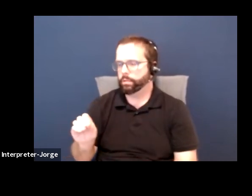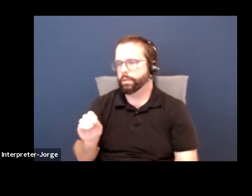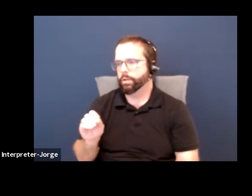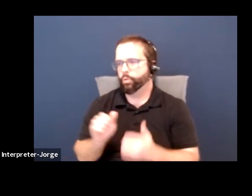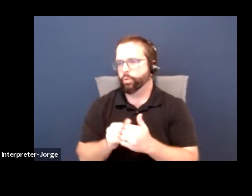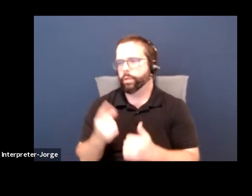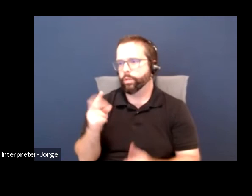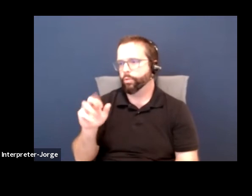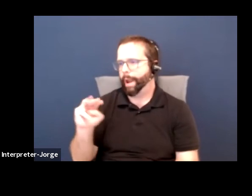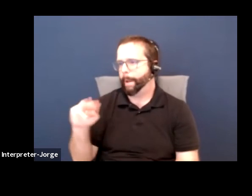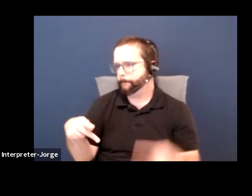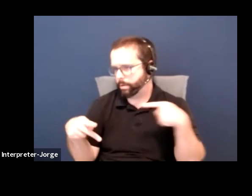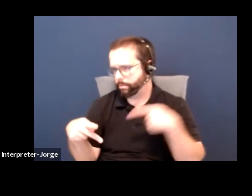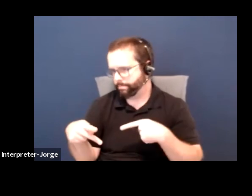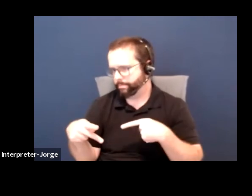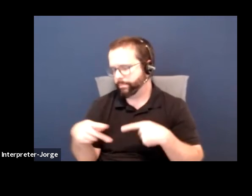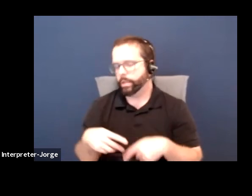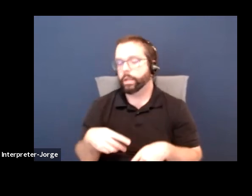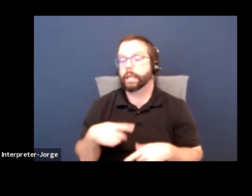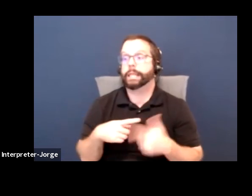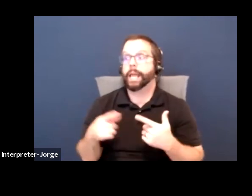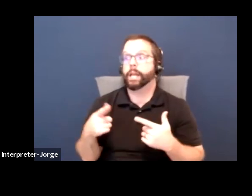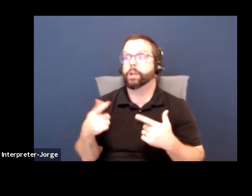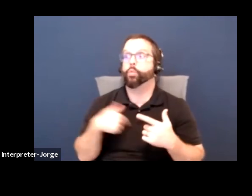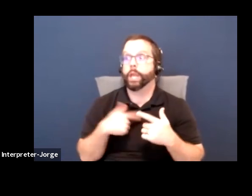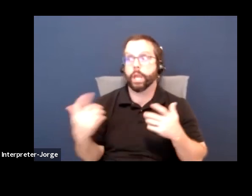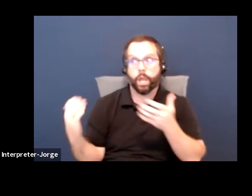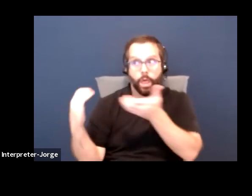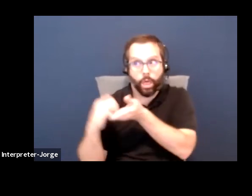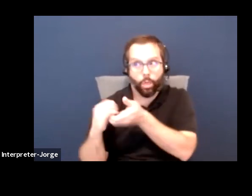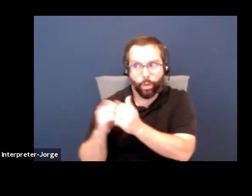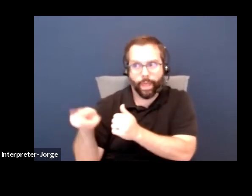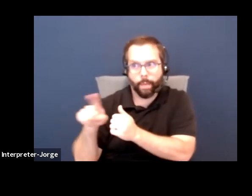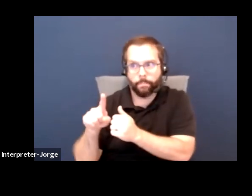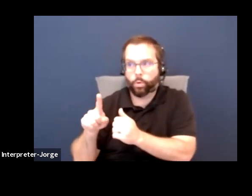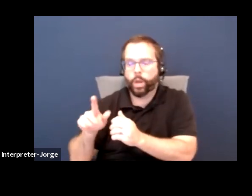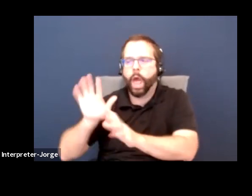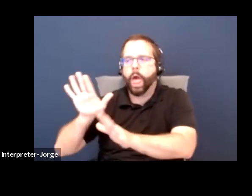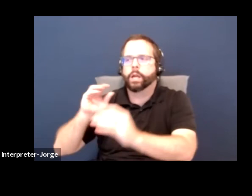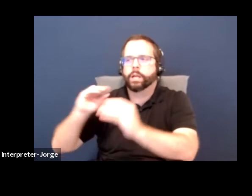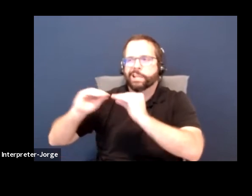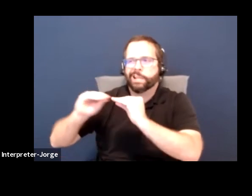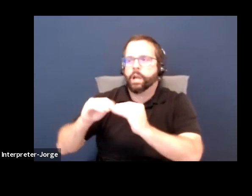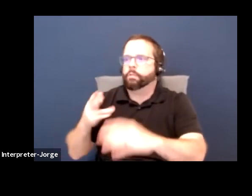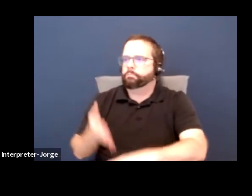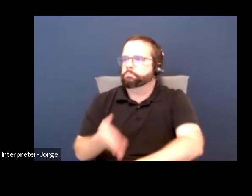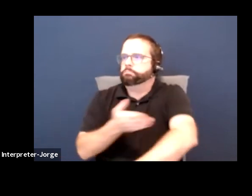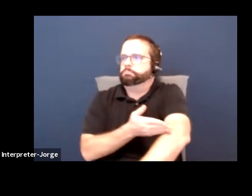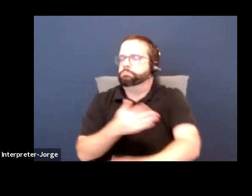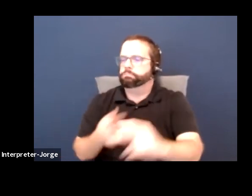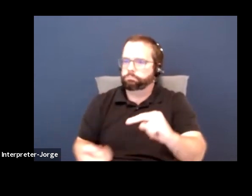and then eventually after working with our organization, they have increased it to nearly 70%. And because